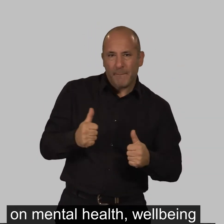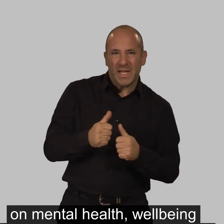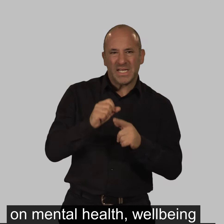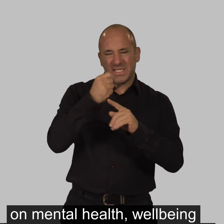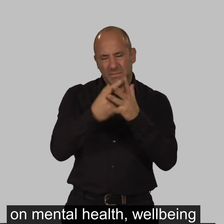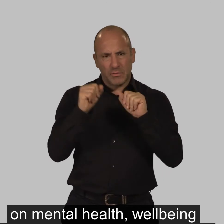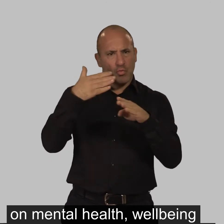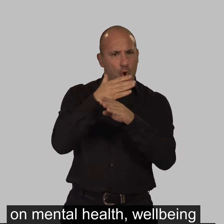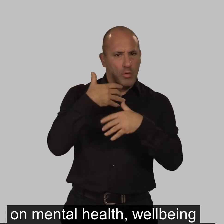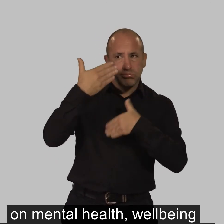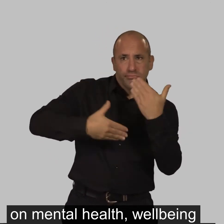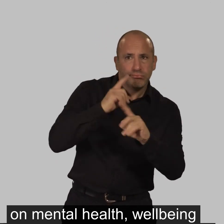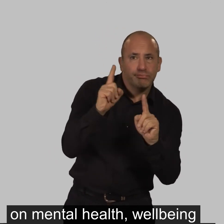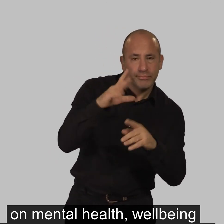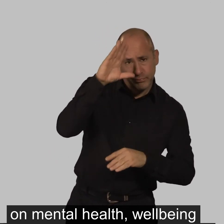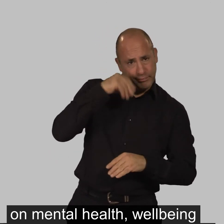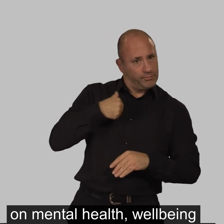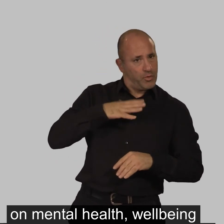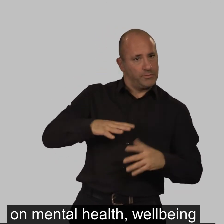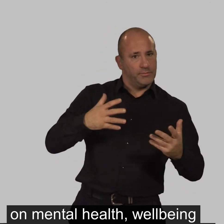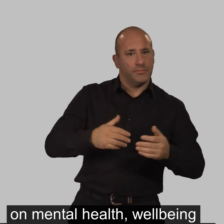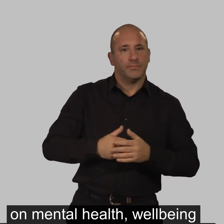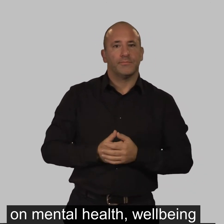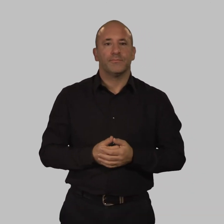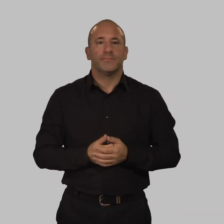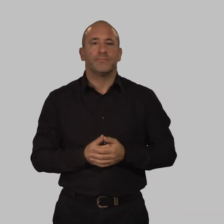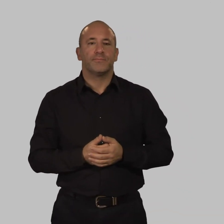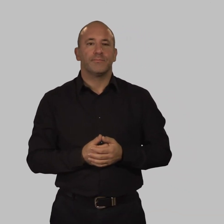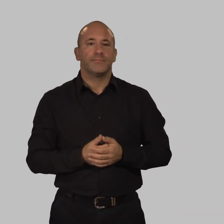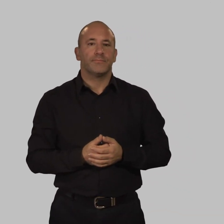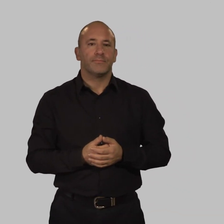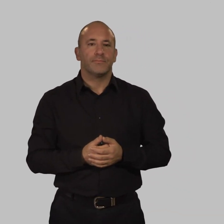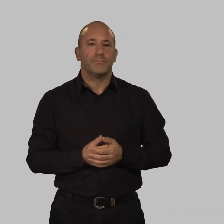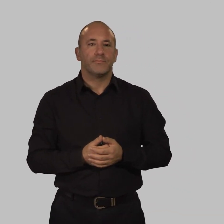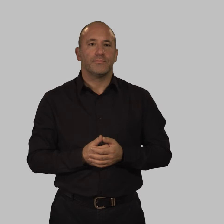well-being, and disability in their workplace.